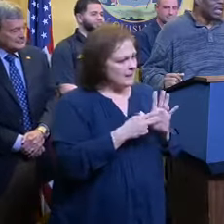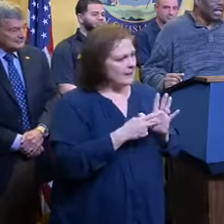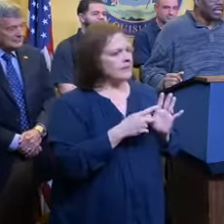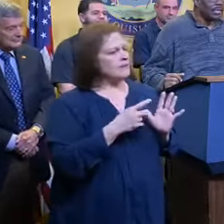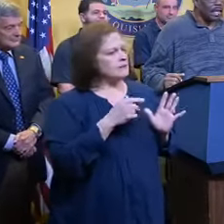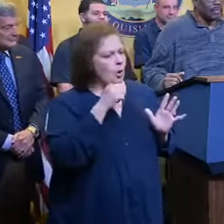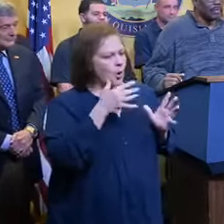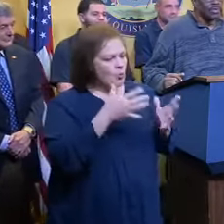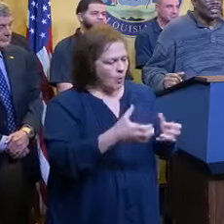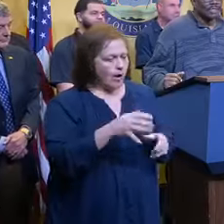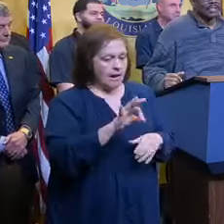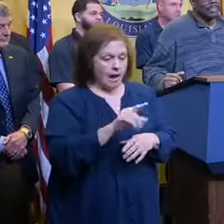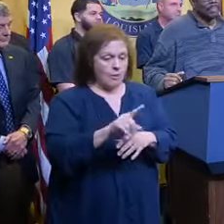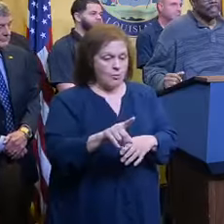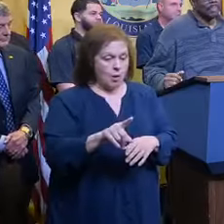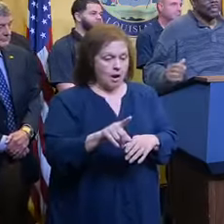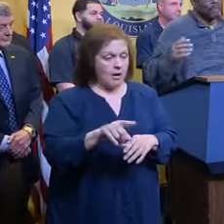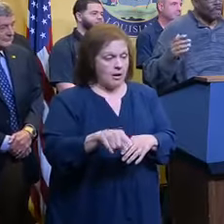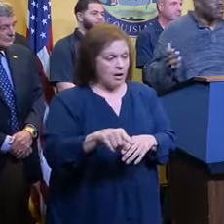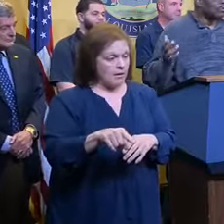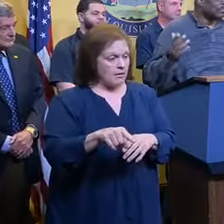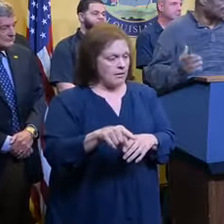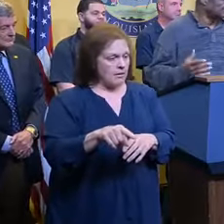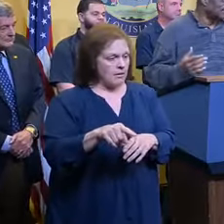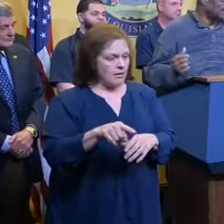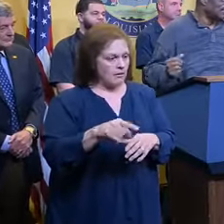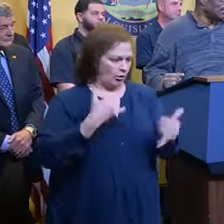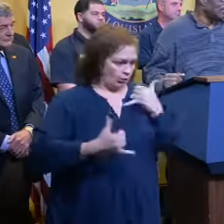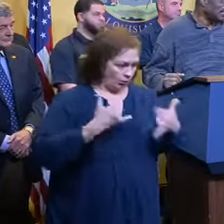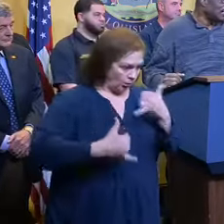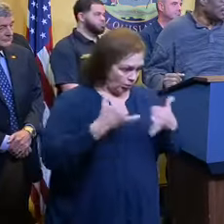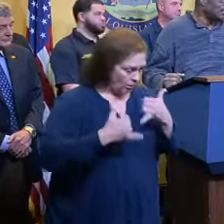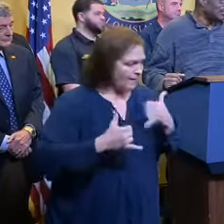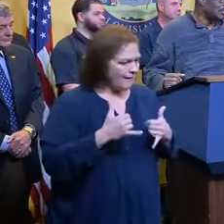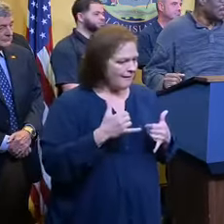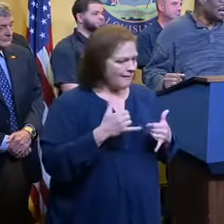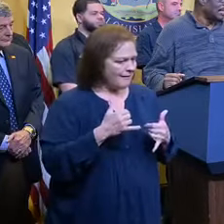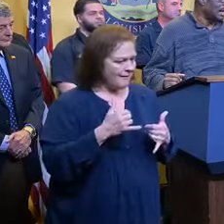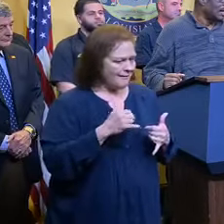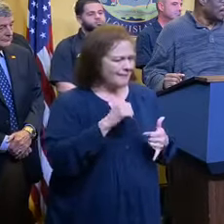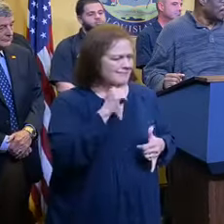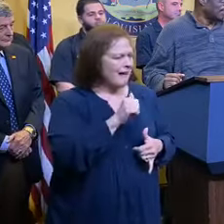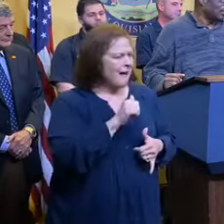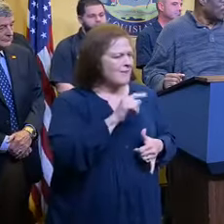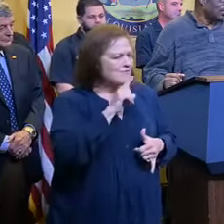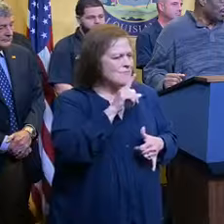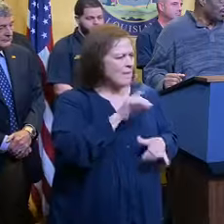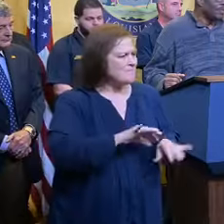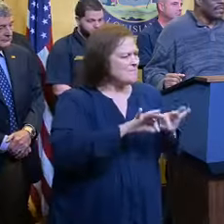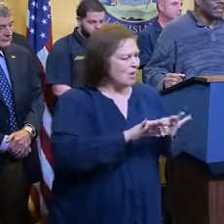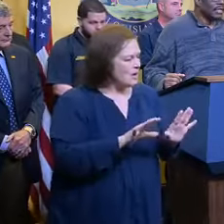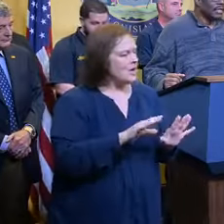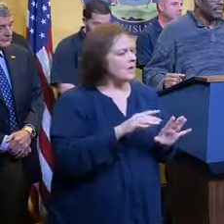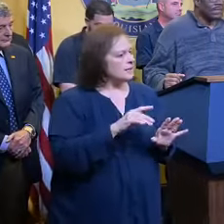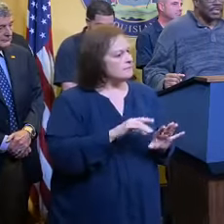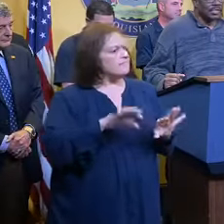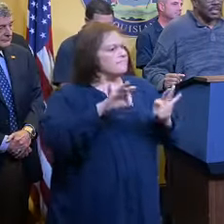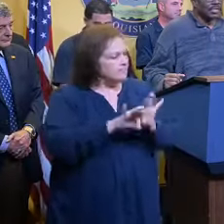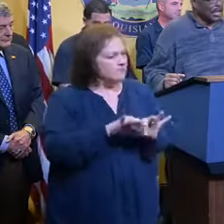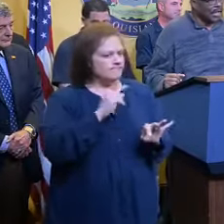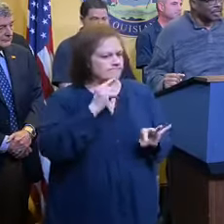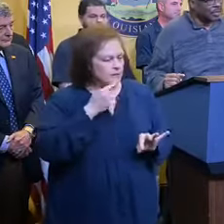not want to clog the 911 system with false reports of anything. You've got to be intentional about that. We're all in this together.